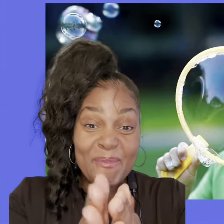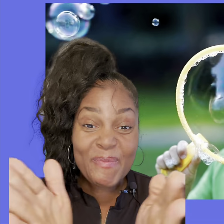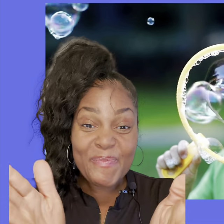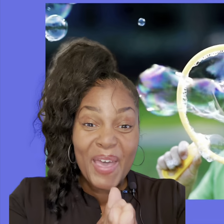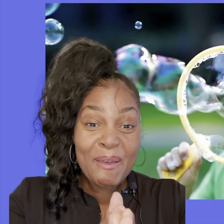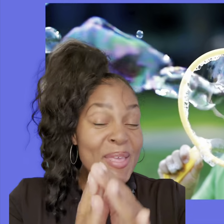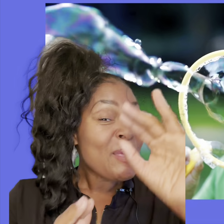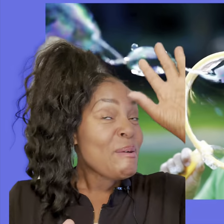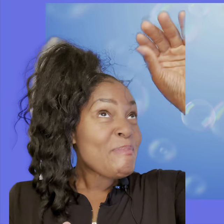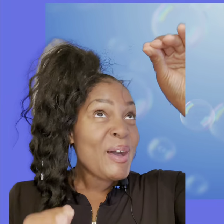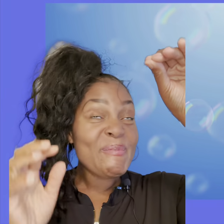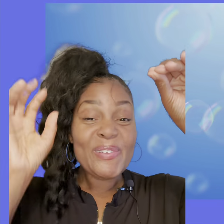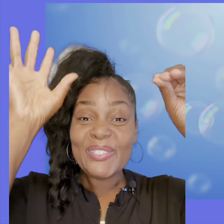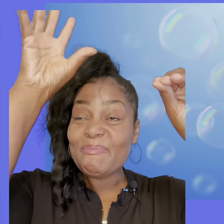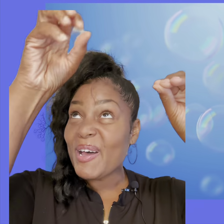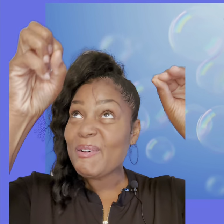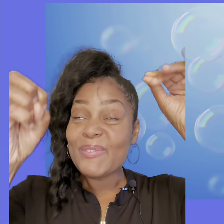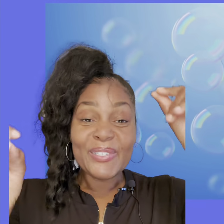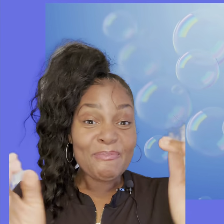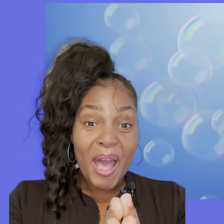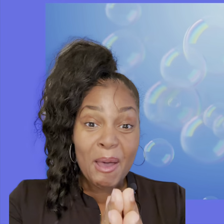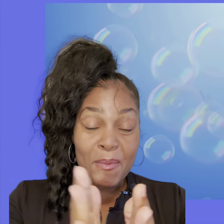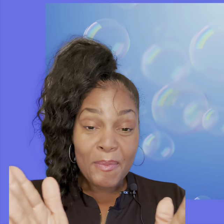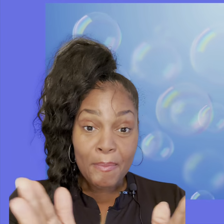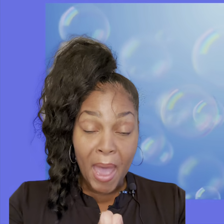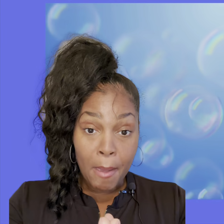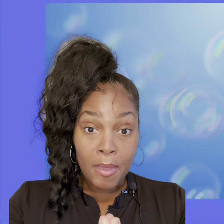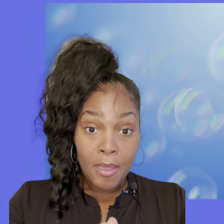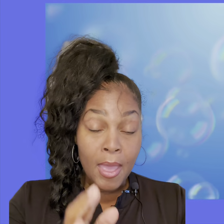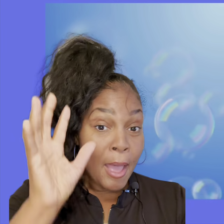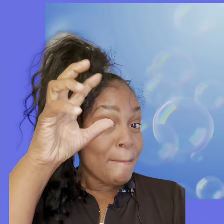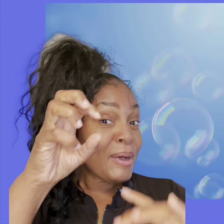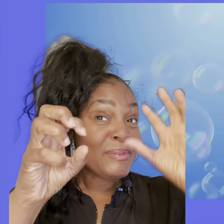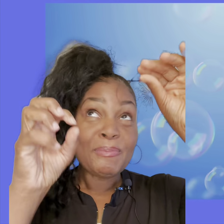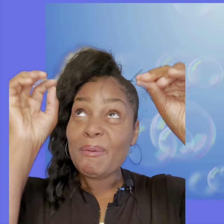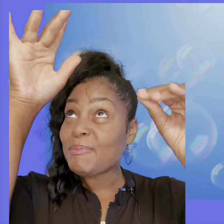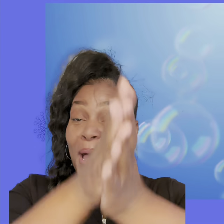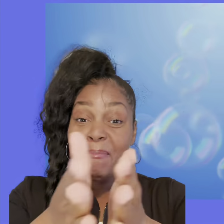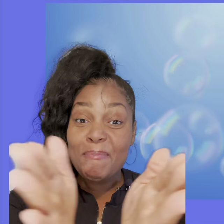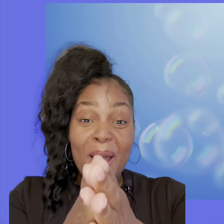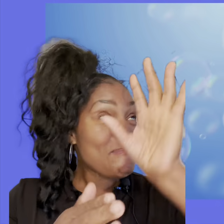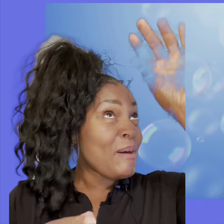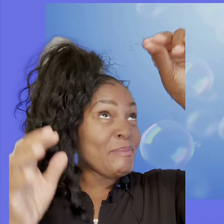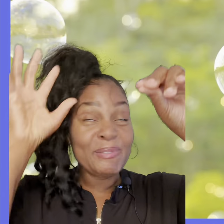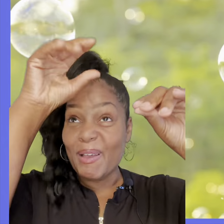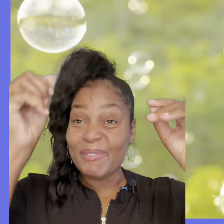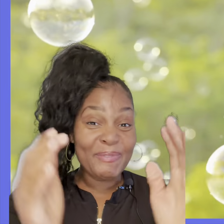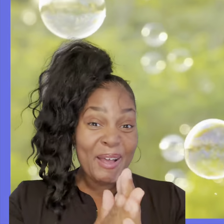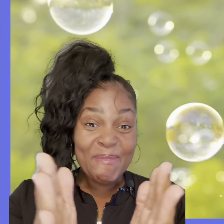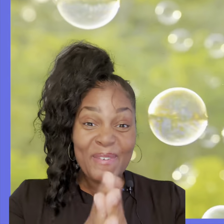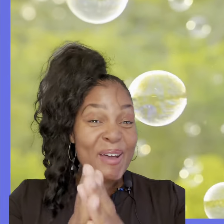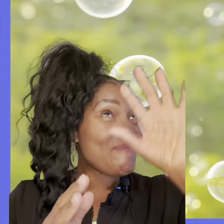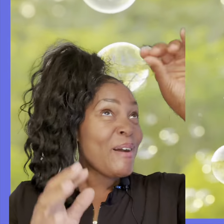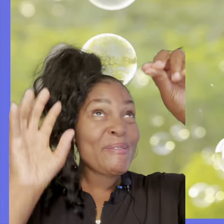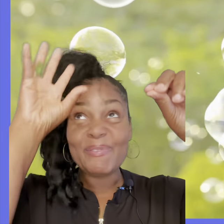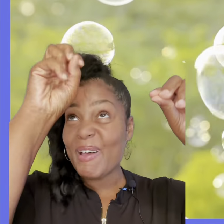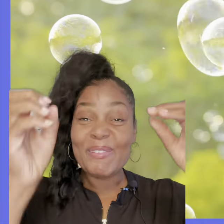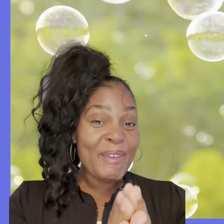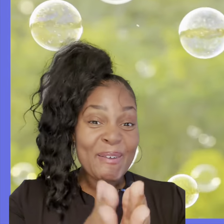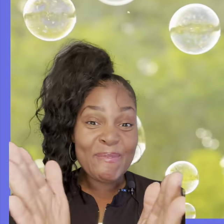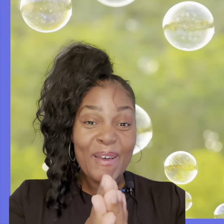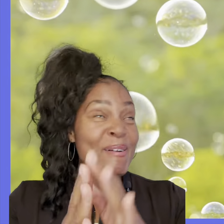pop, pop. Bubbles, bubbles, pop, pop. Bubbles, bubbles, pop, pop. Bubbles, bubbles, pop, pop.